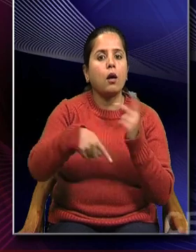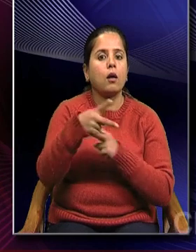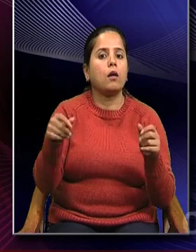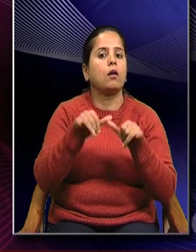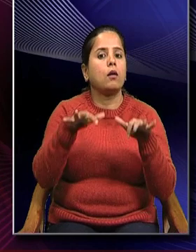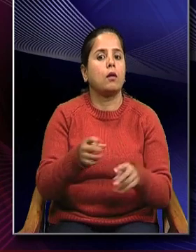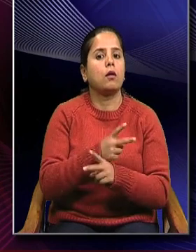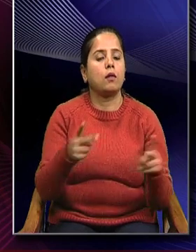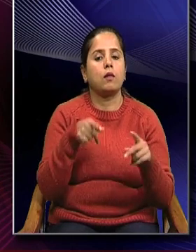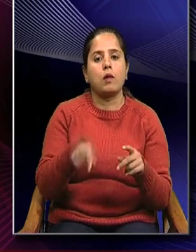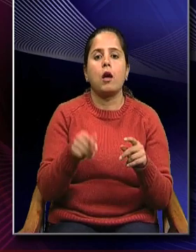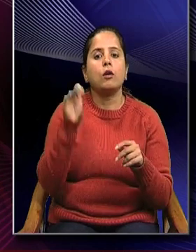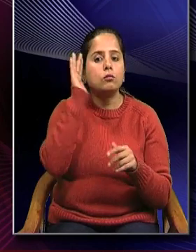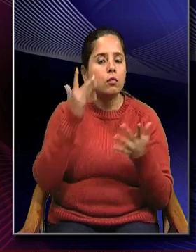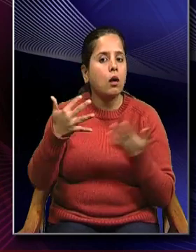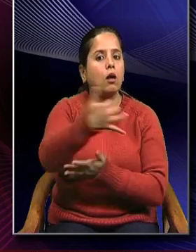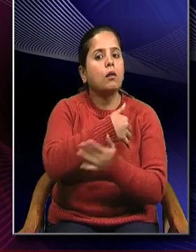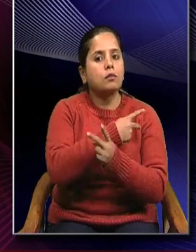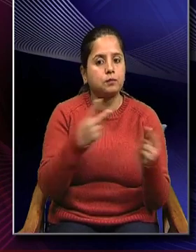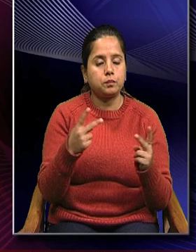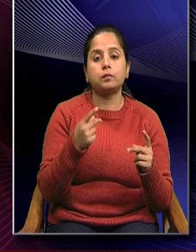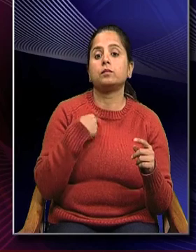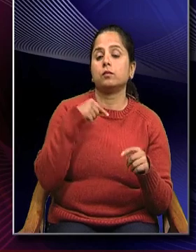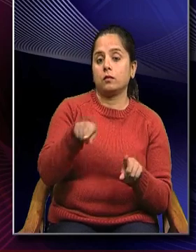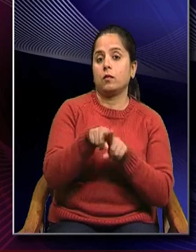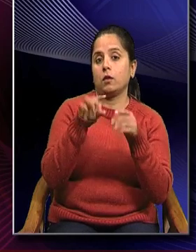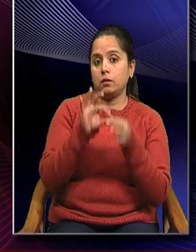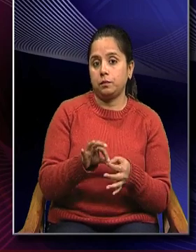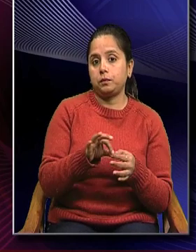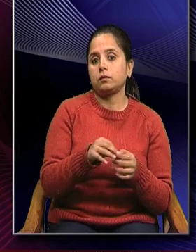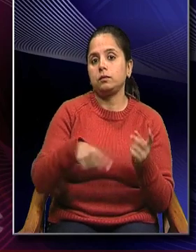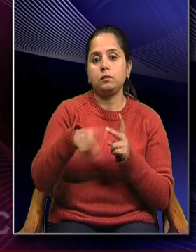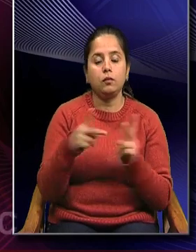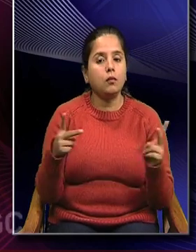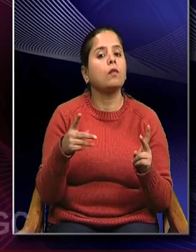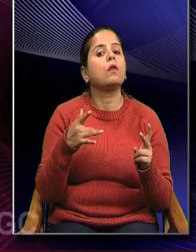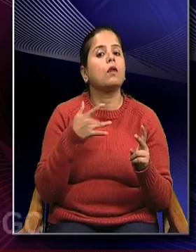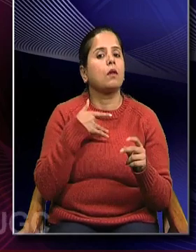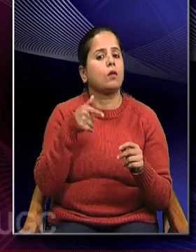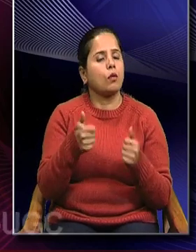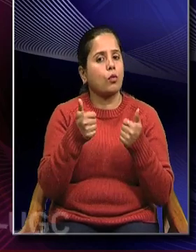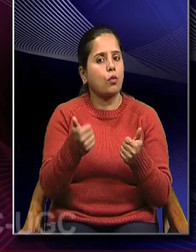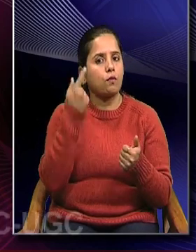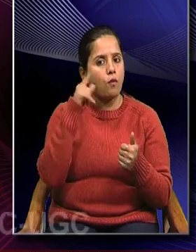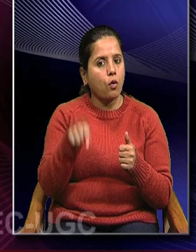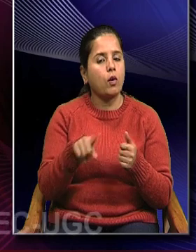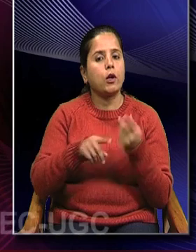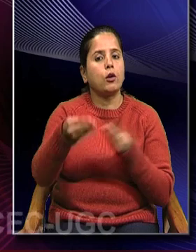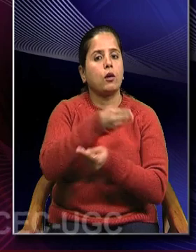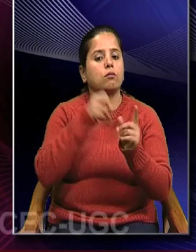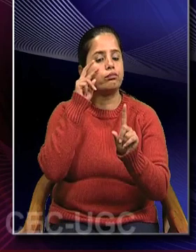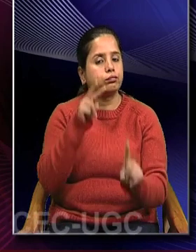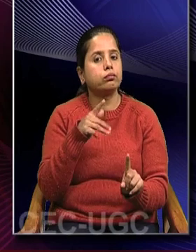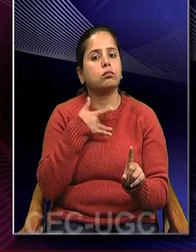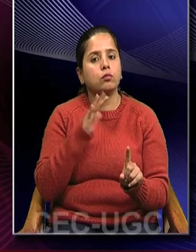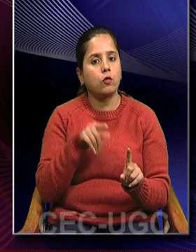material sources as well. So in that sense, this particular period was good from the economic point of view